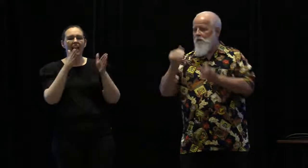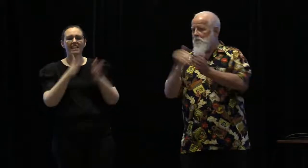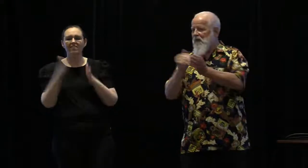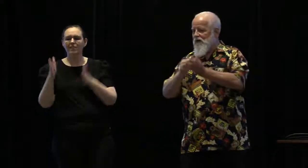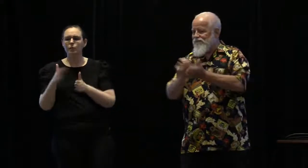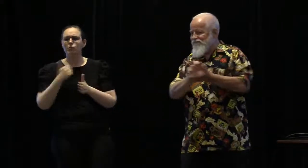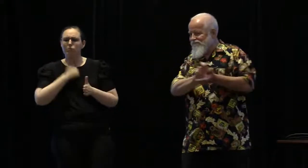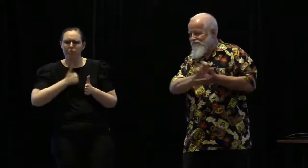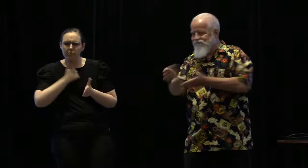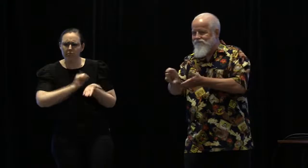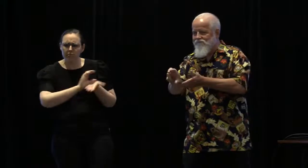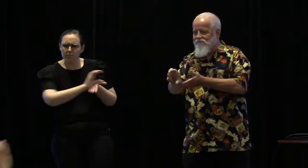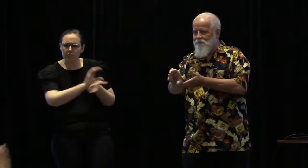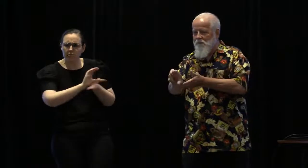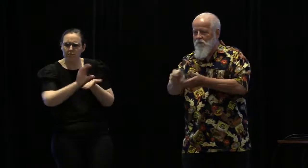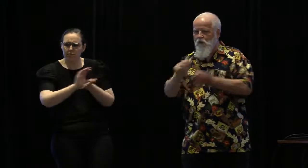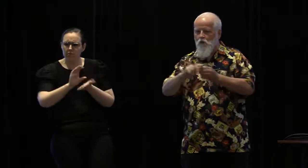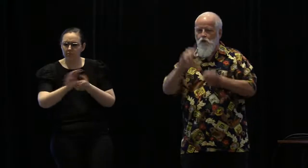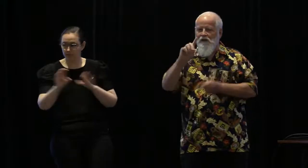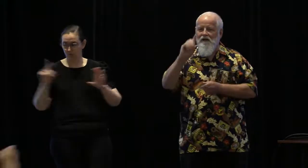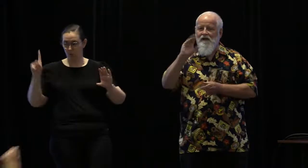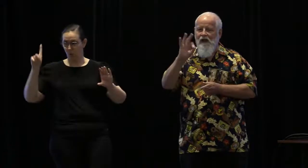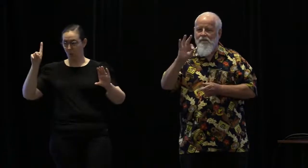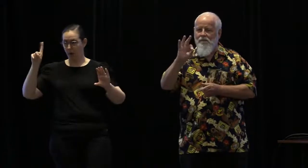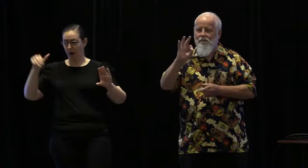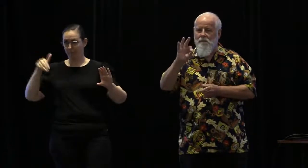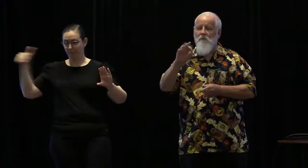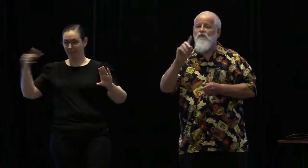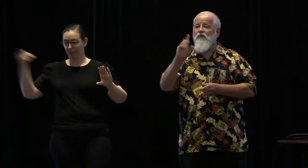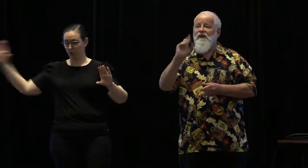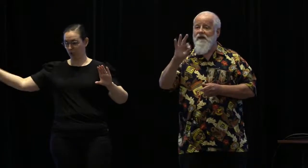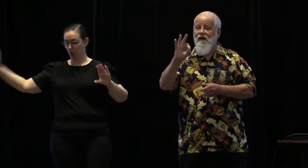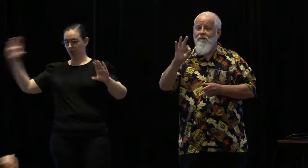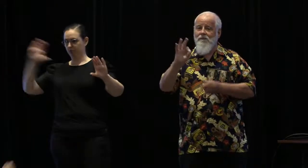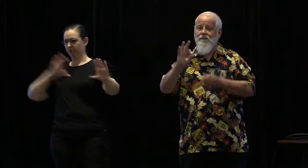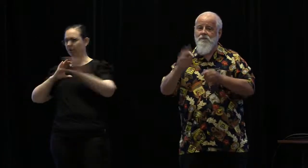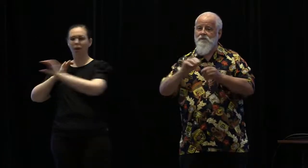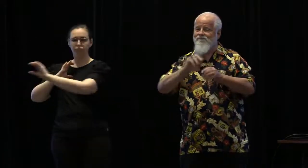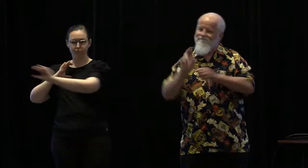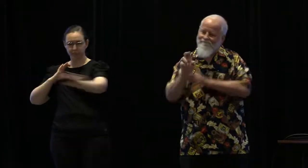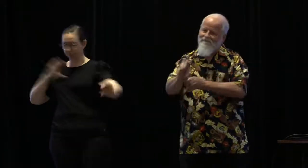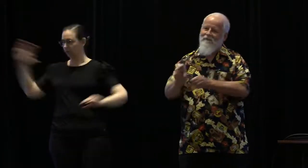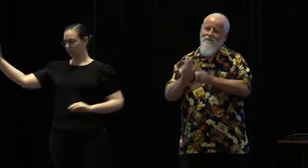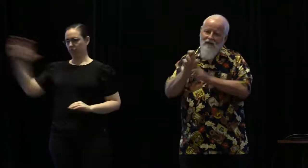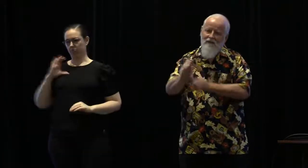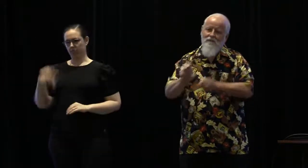recognize the harm that was done at the Jericho Hill School for the Deaf.